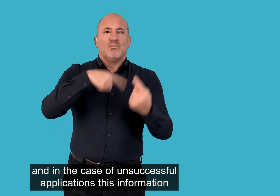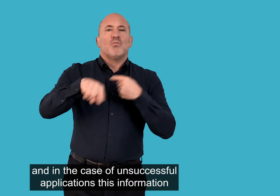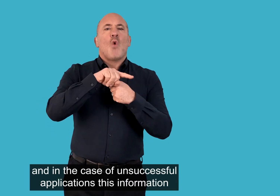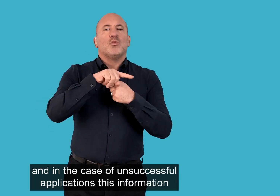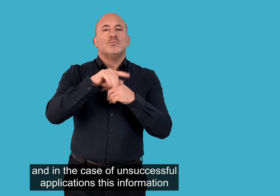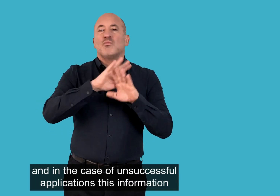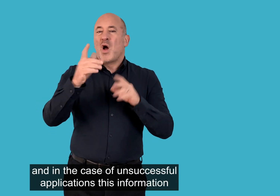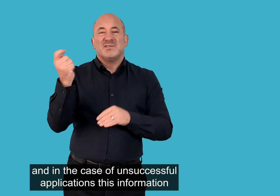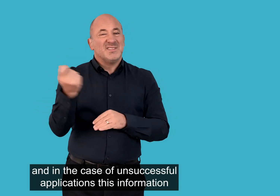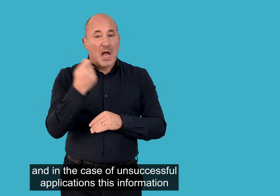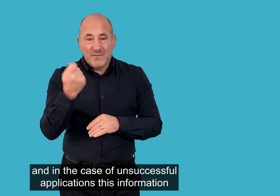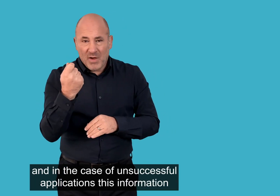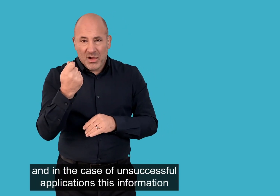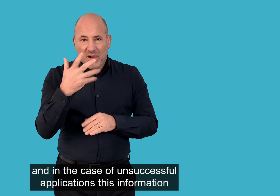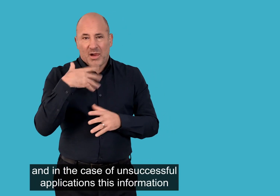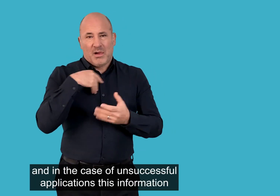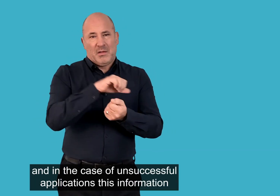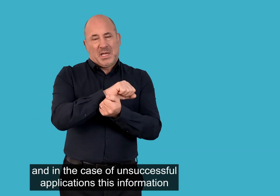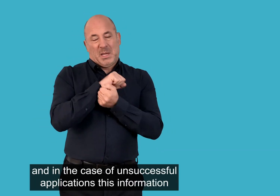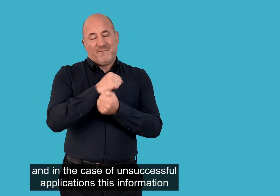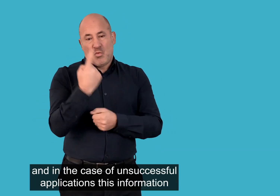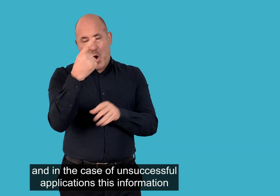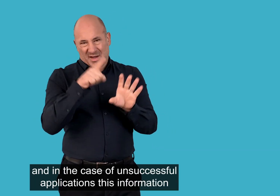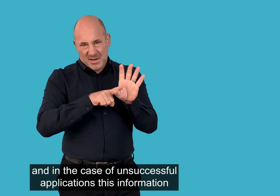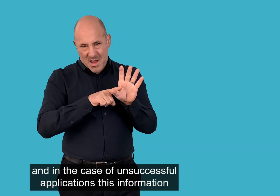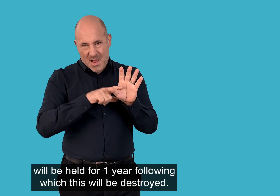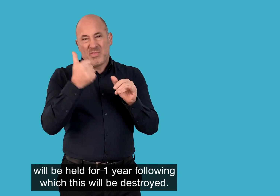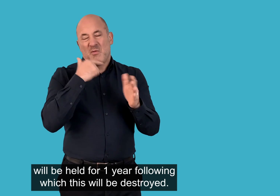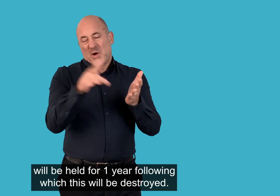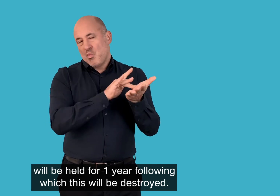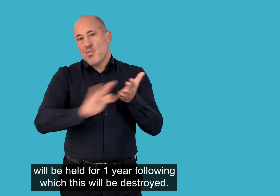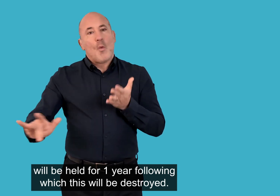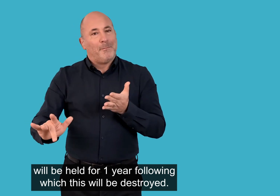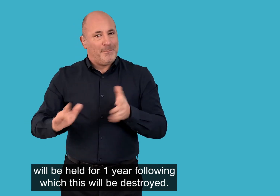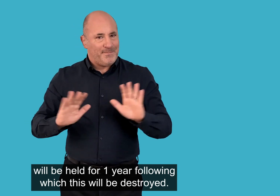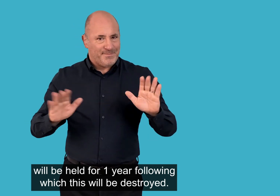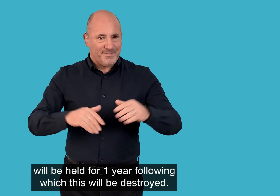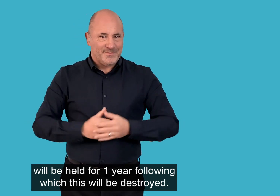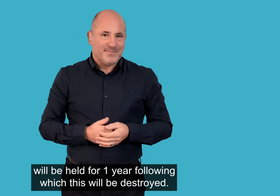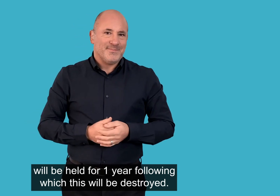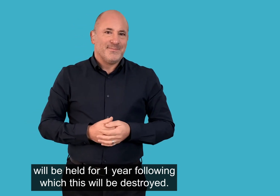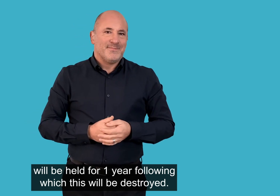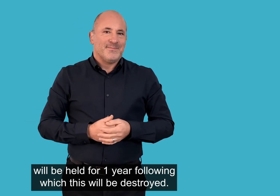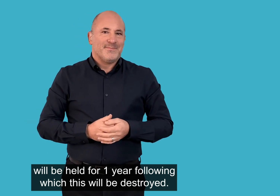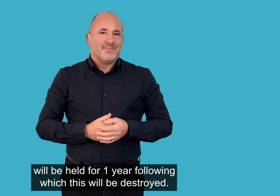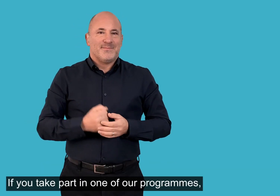for 7 years, and in the case of unsuccessful applications, this information will be held for 1 year, following which this will be